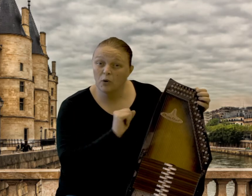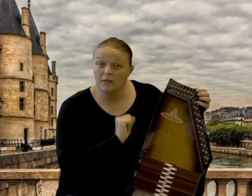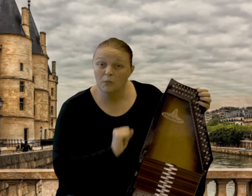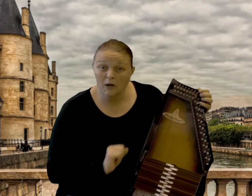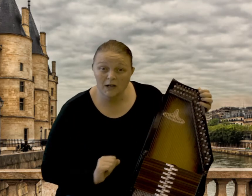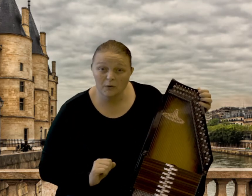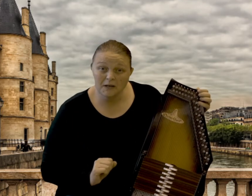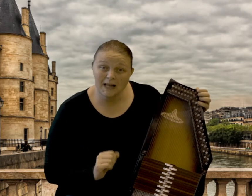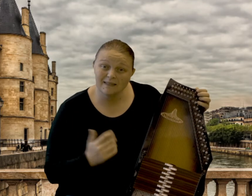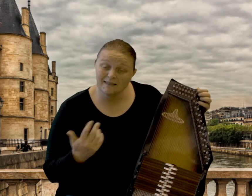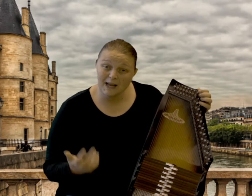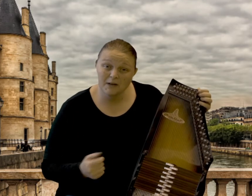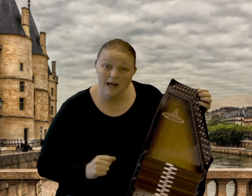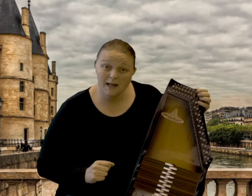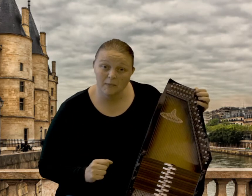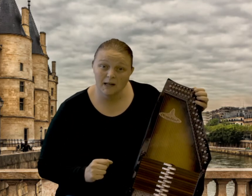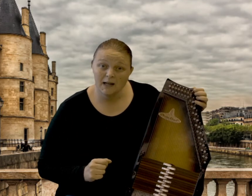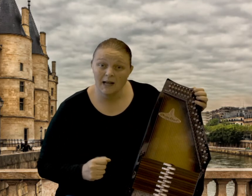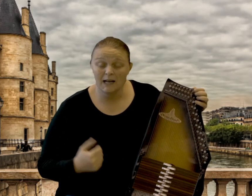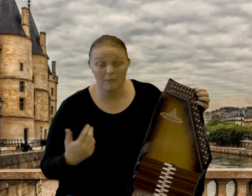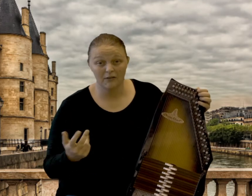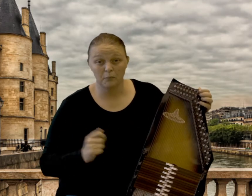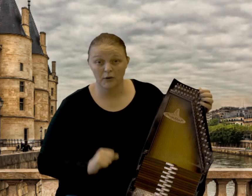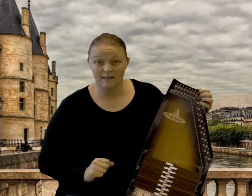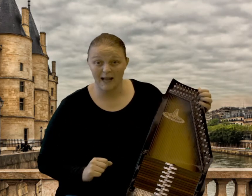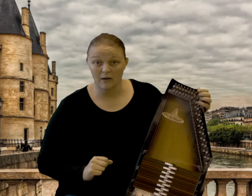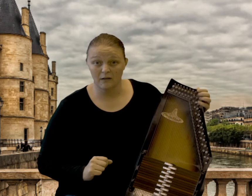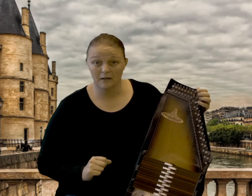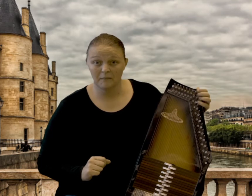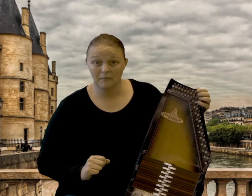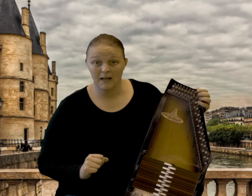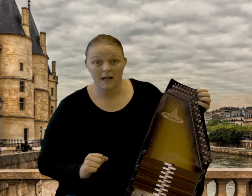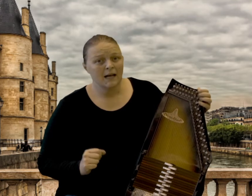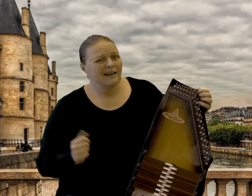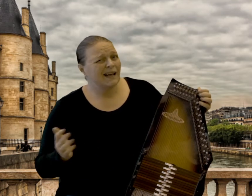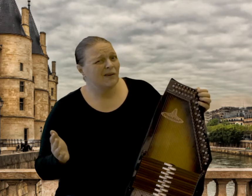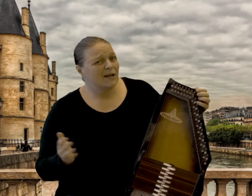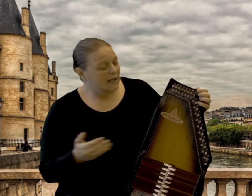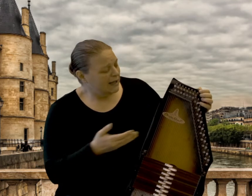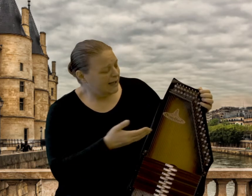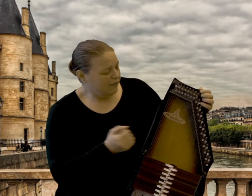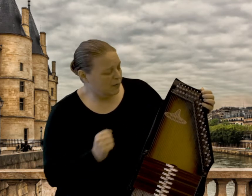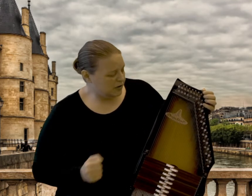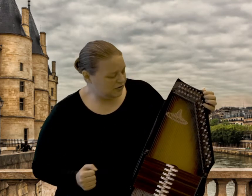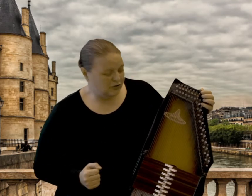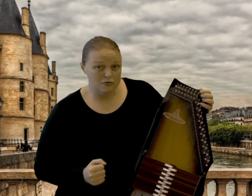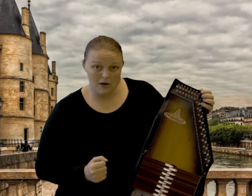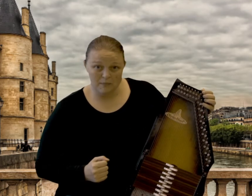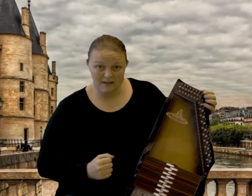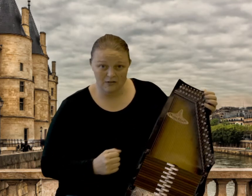than one note at the same time and it makes a pretty sound. Now, if I were to just strum this